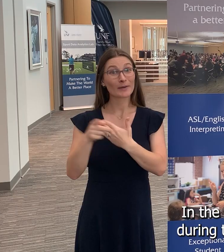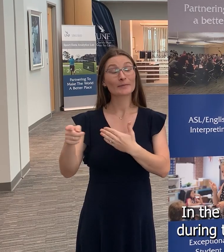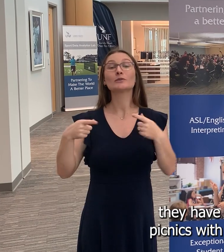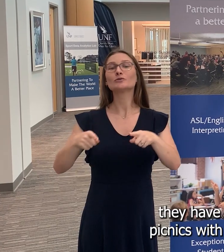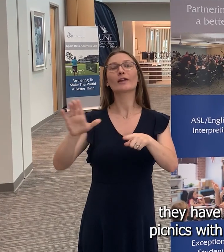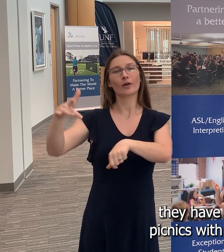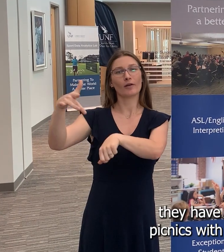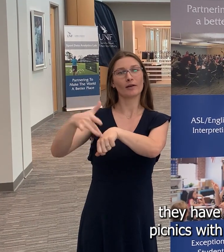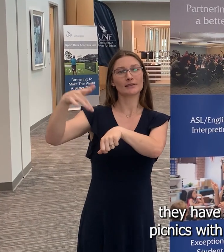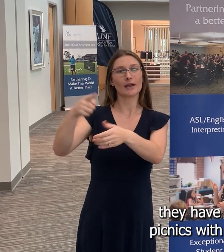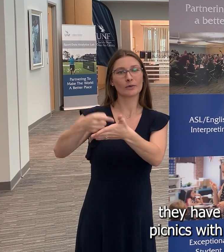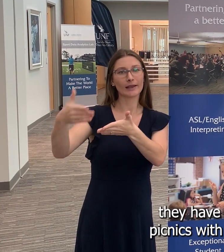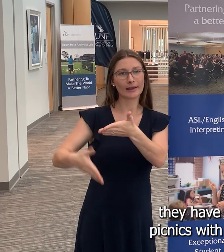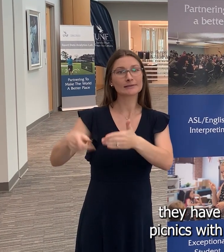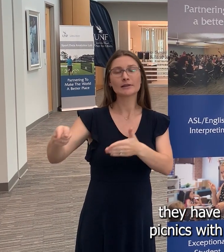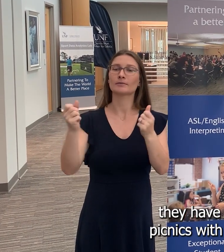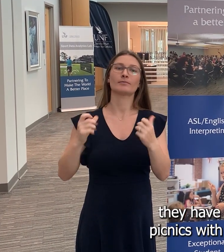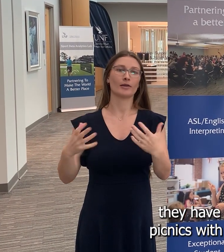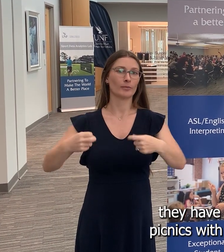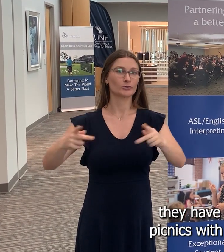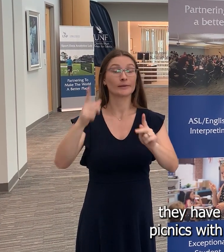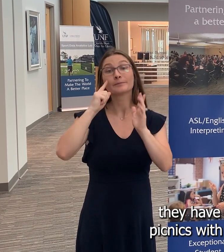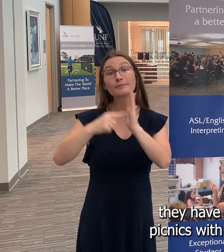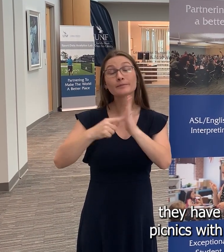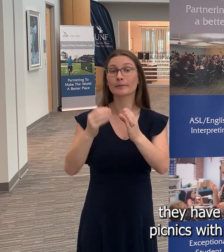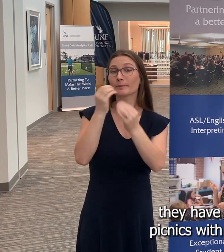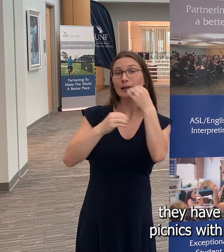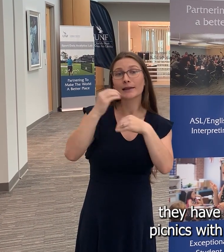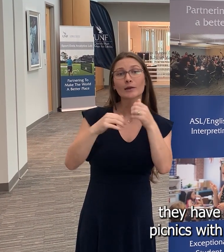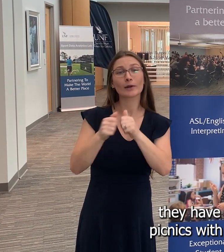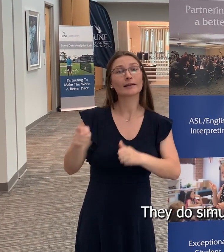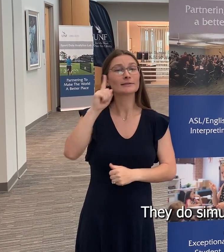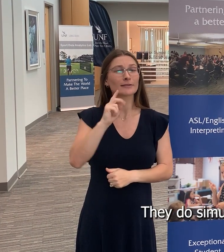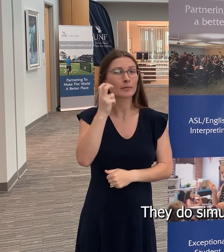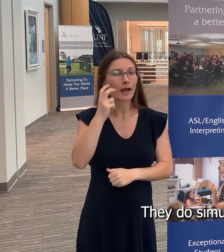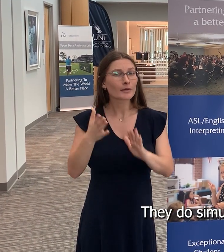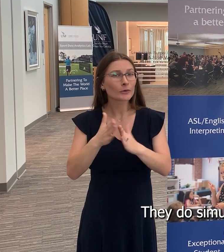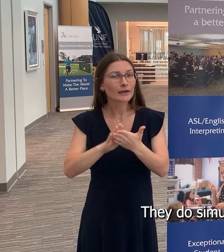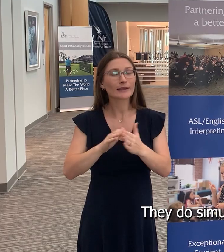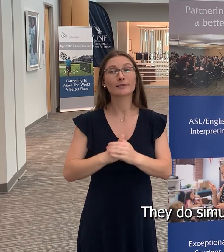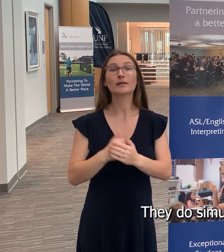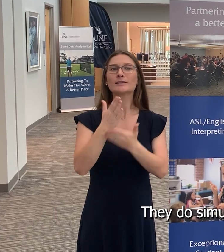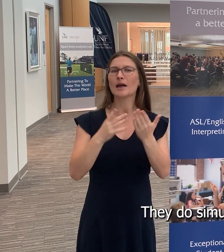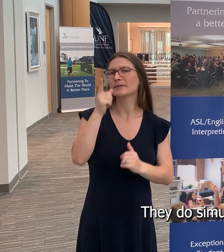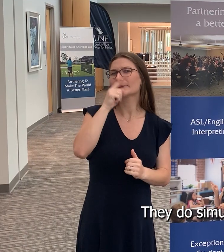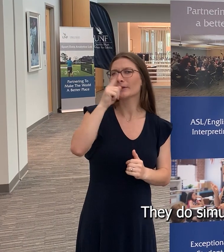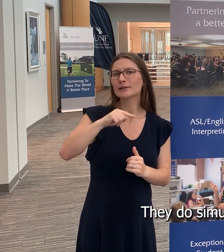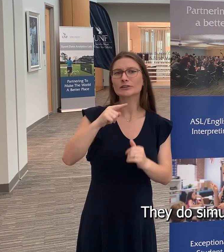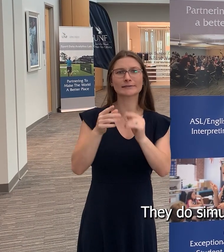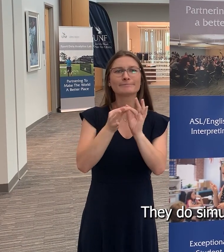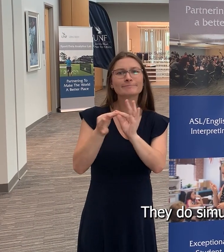on-site weekends, they have a lot of opportunities like picnics with the deaf-blind community. They do simulations where we have